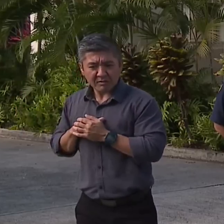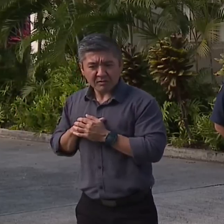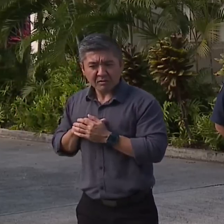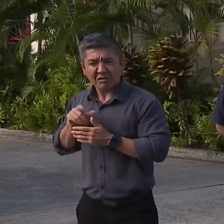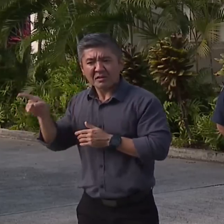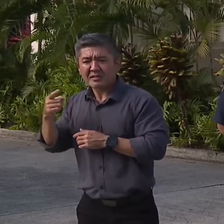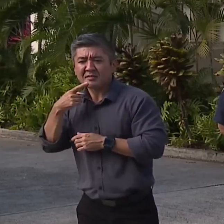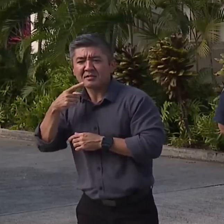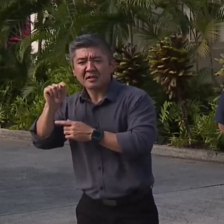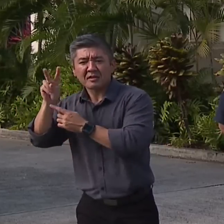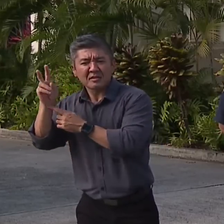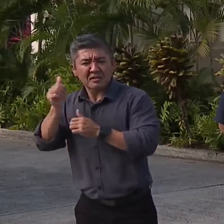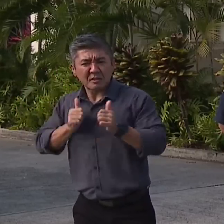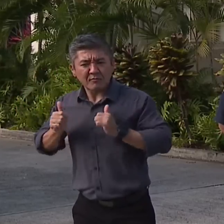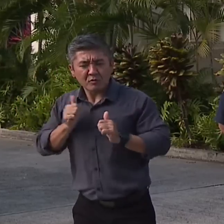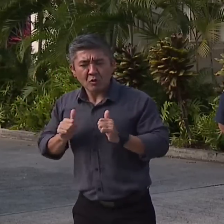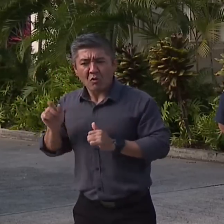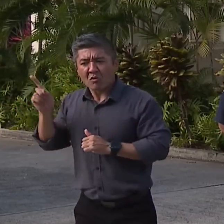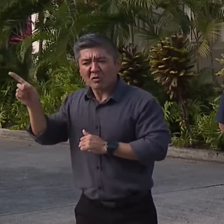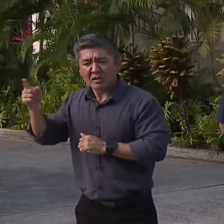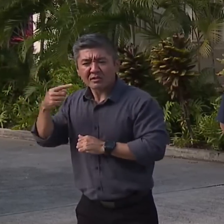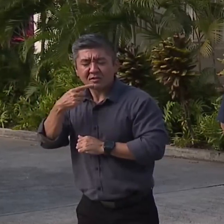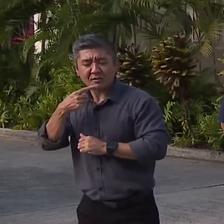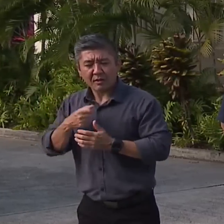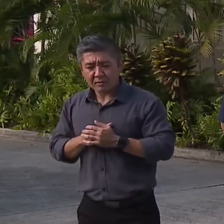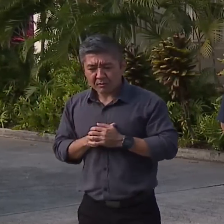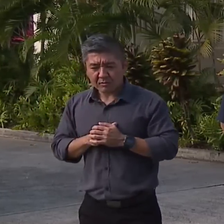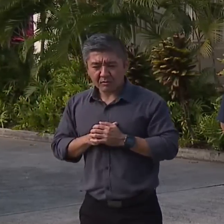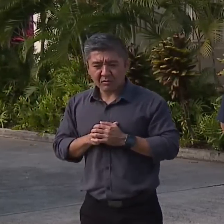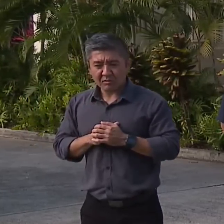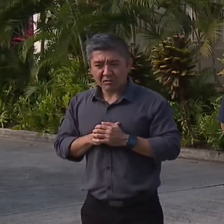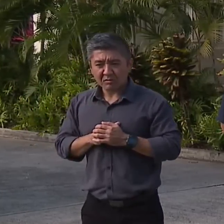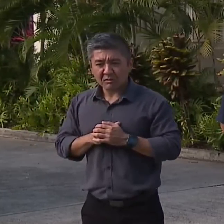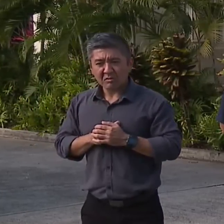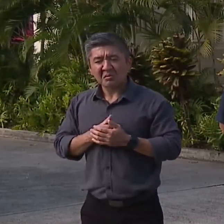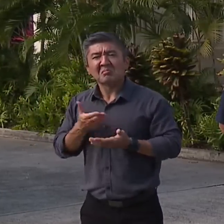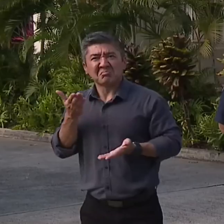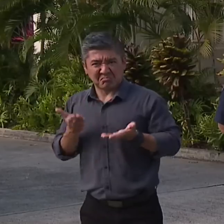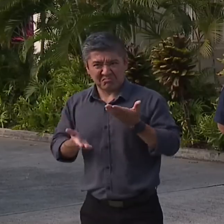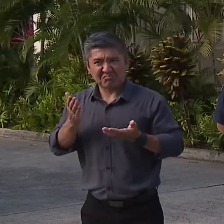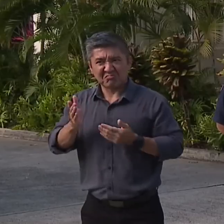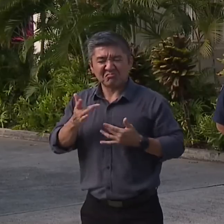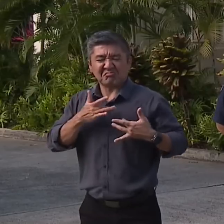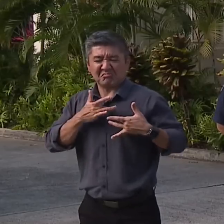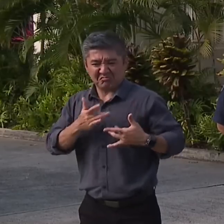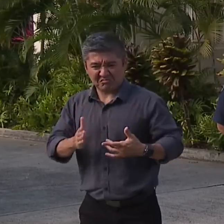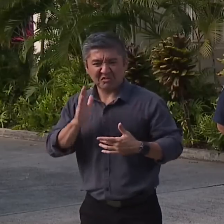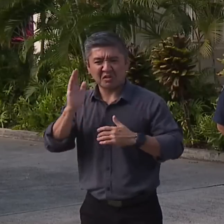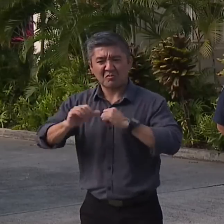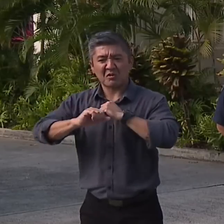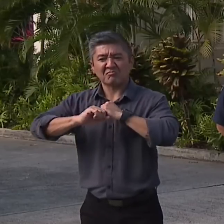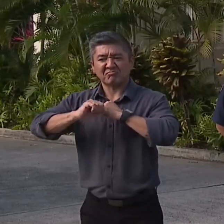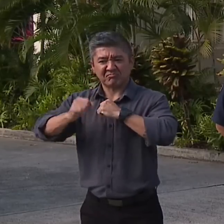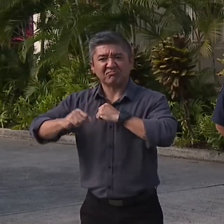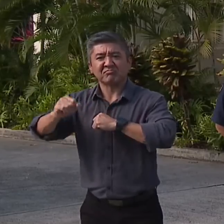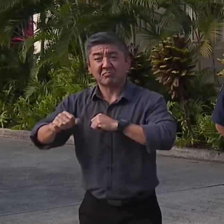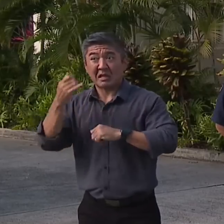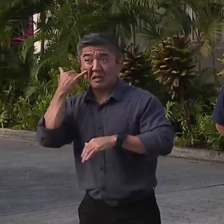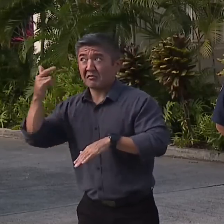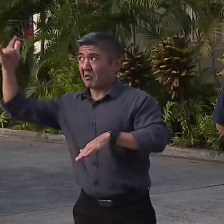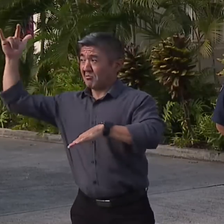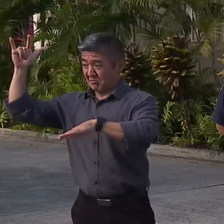on a TV show. He said that that there's most likely an extension for the quarantine requirements for